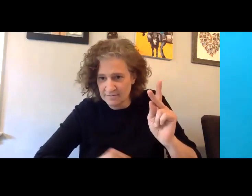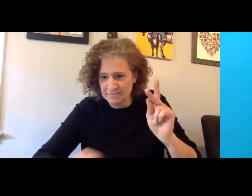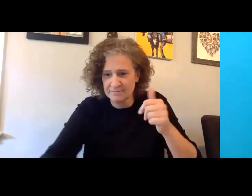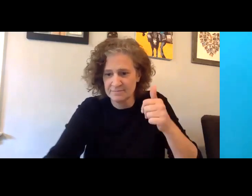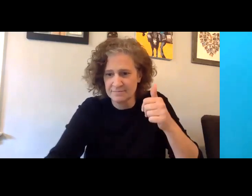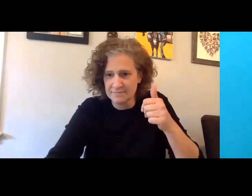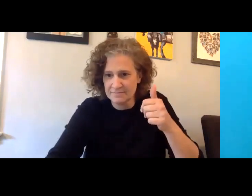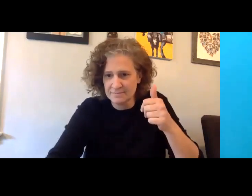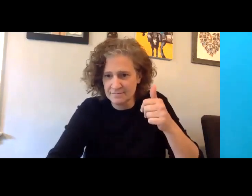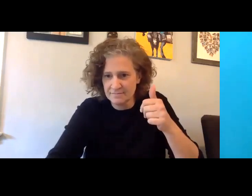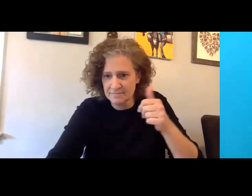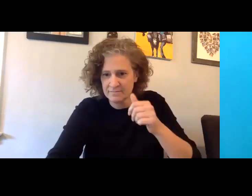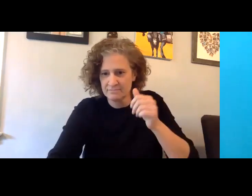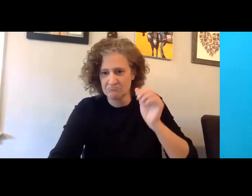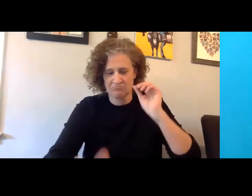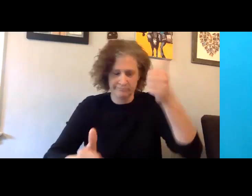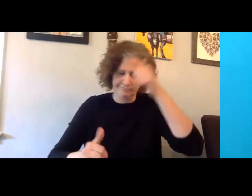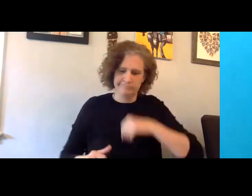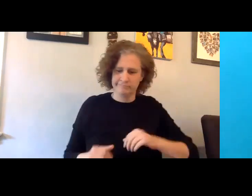Great. Okay.